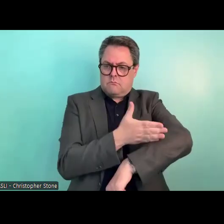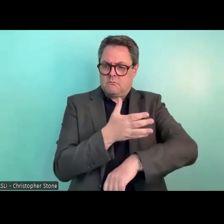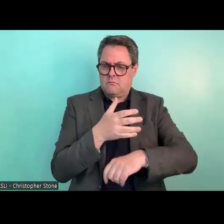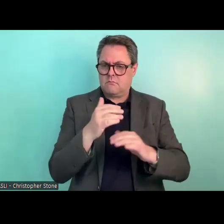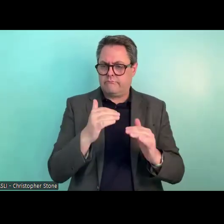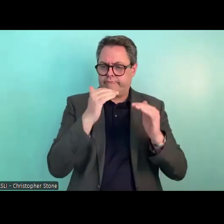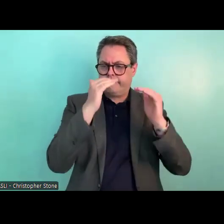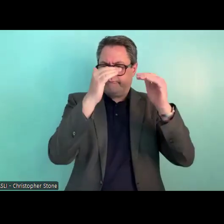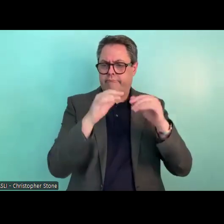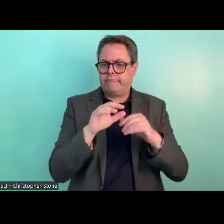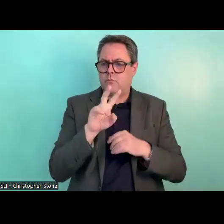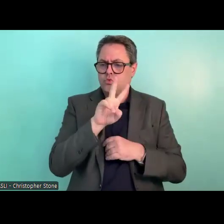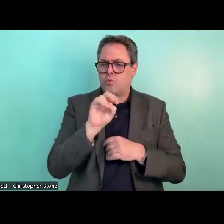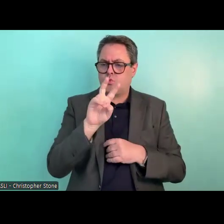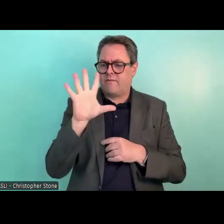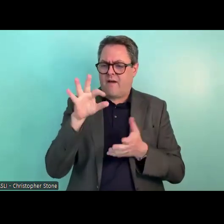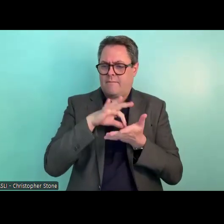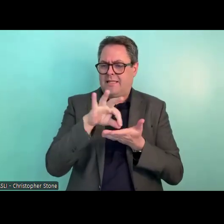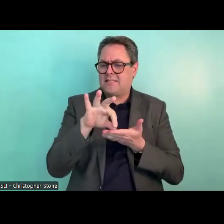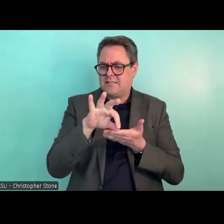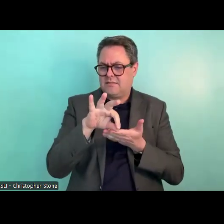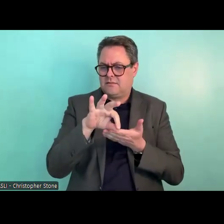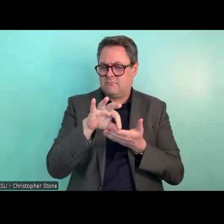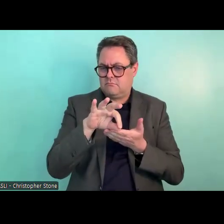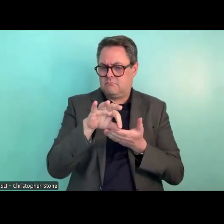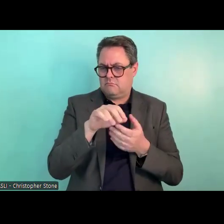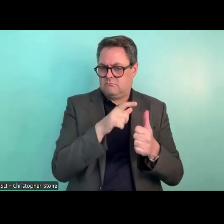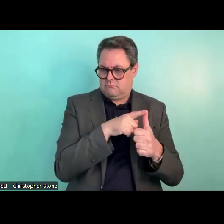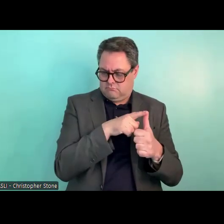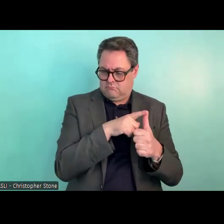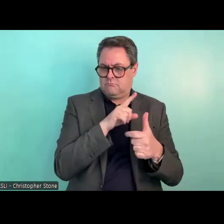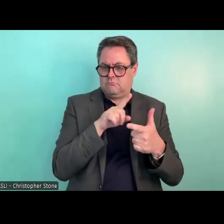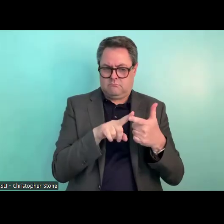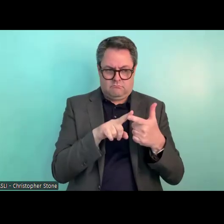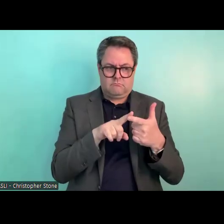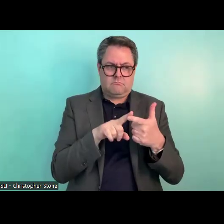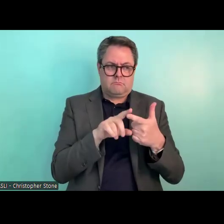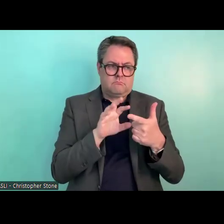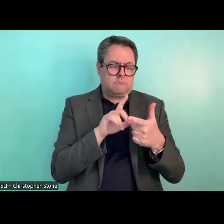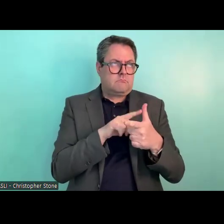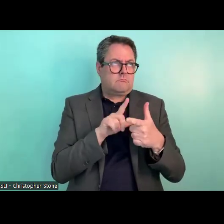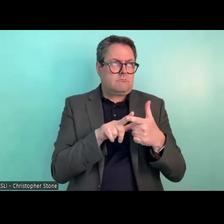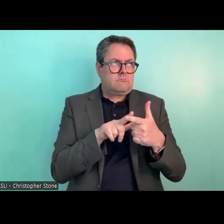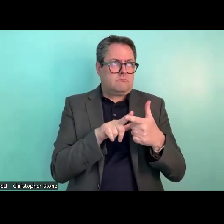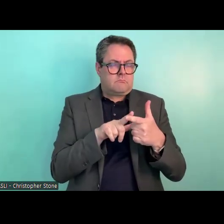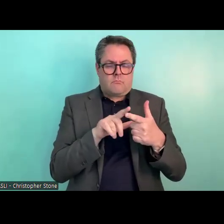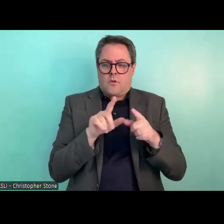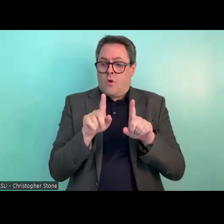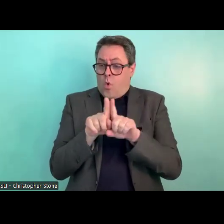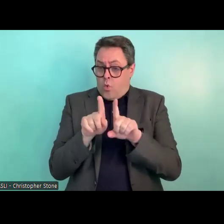also the board will have the opportunity to improve the minutes from to share the minutes from the